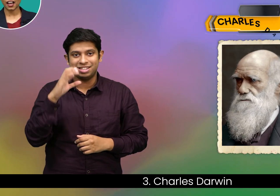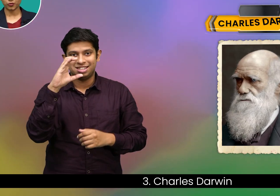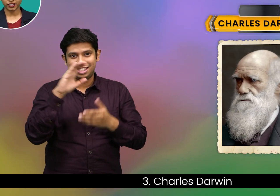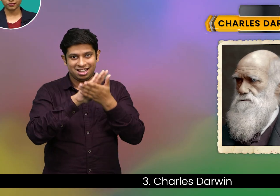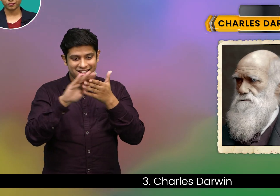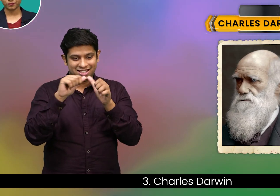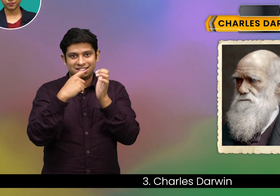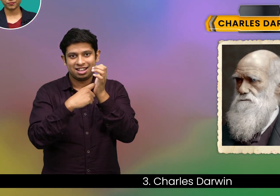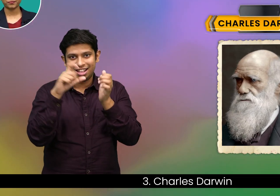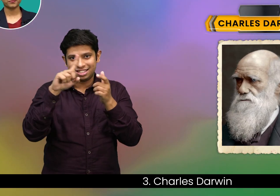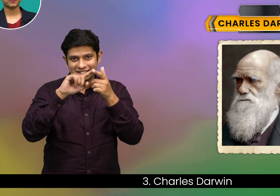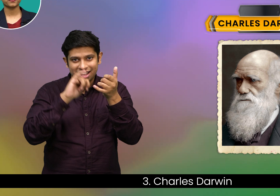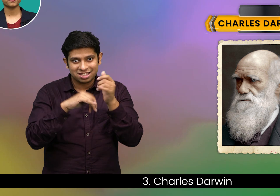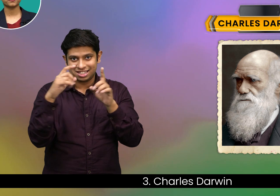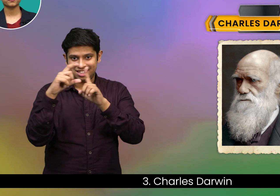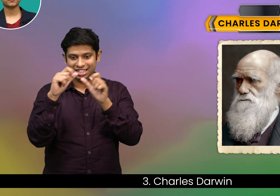Charles Darwin